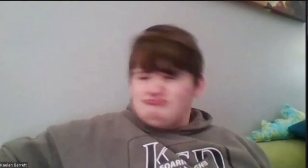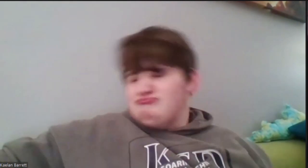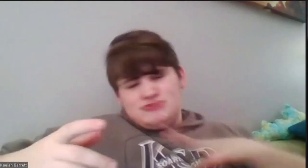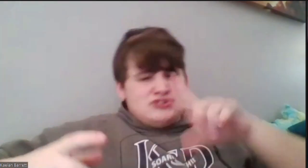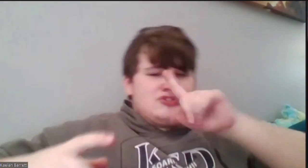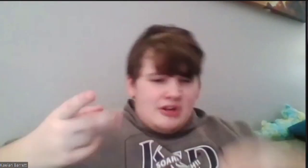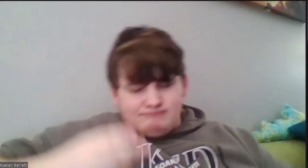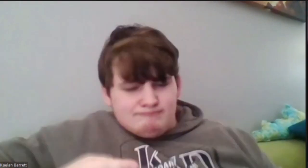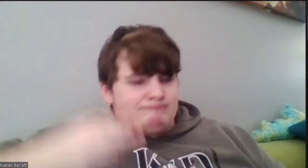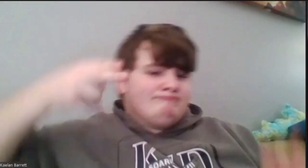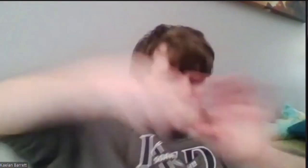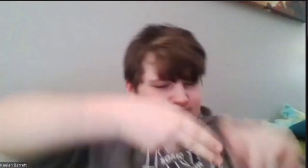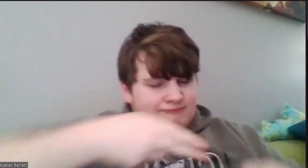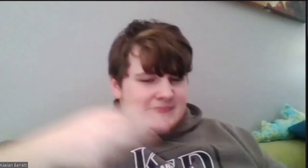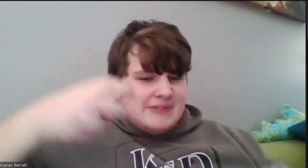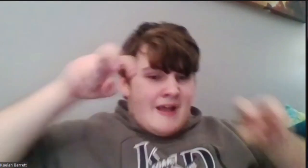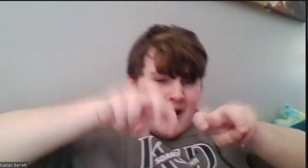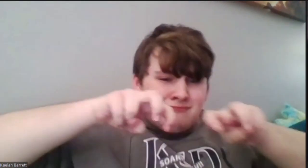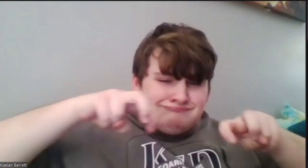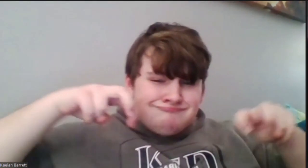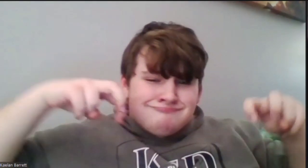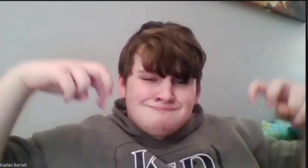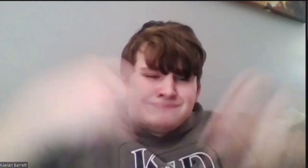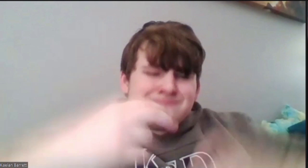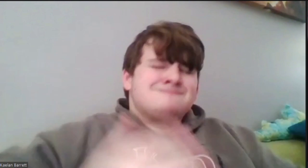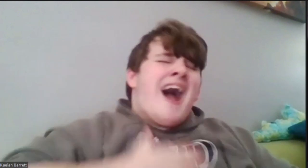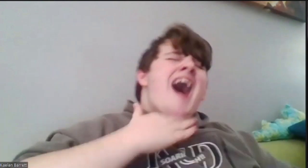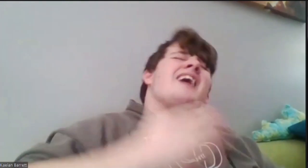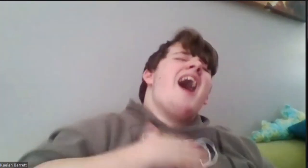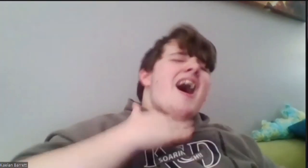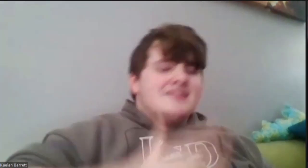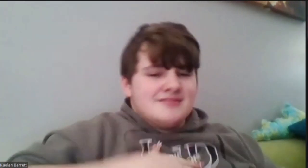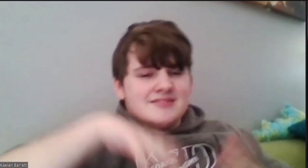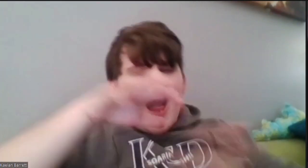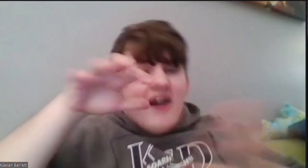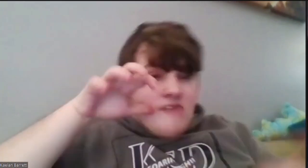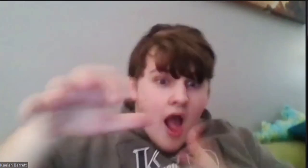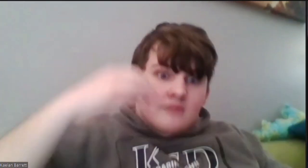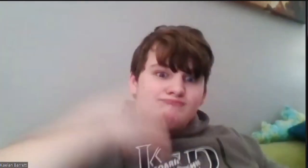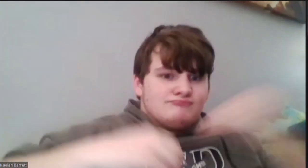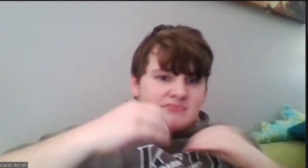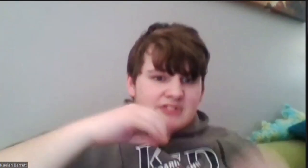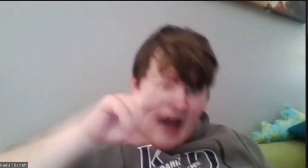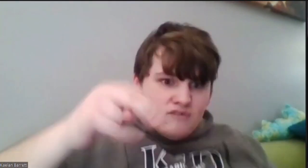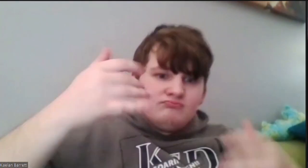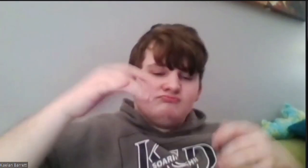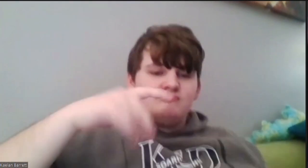He says, well, certainly, yes. So he joins his assistant there. They're laughing,